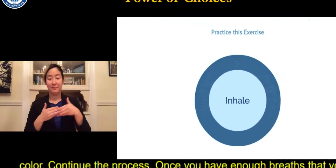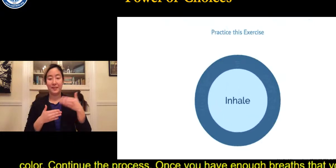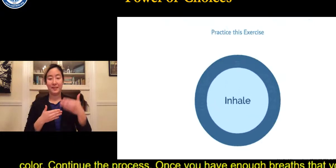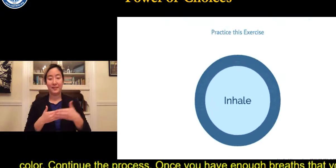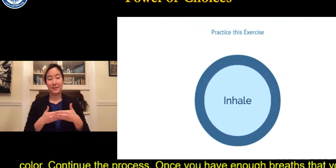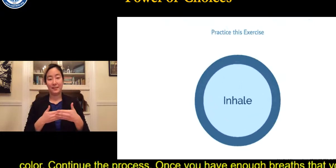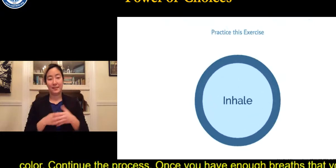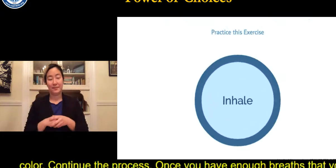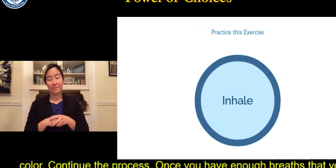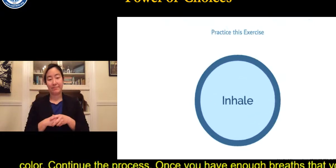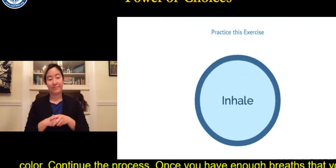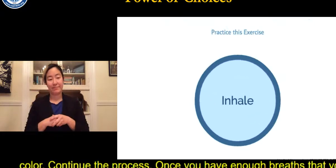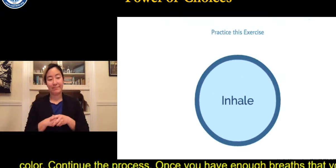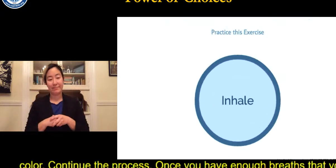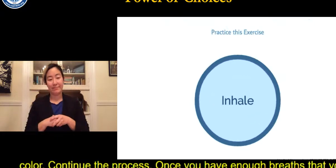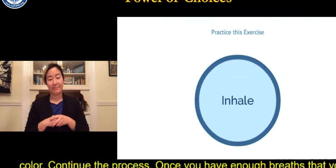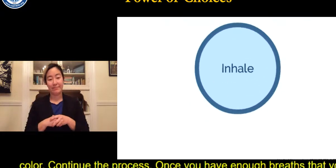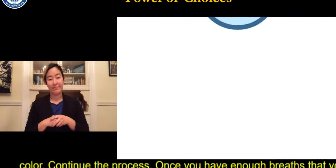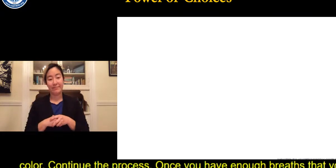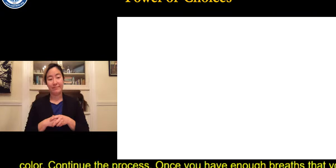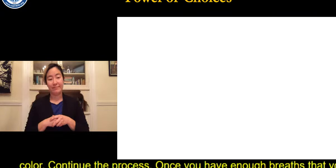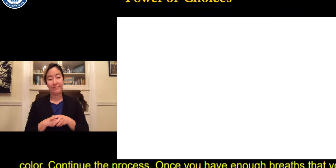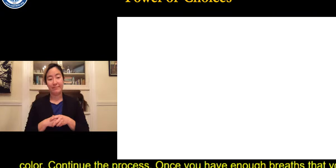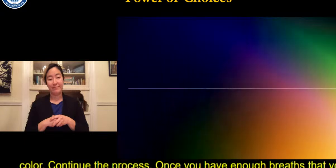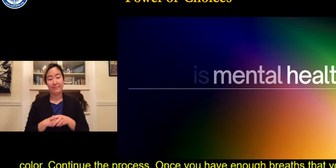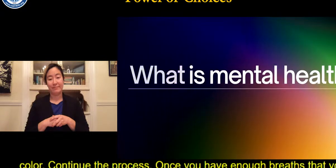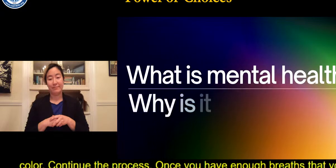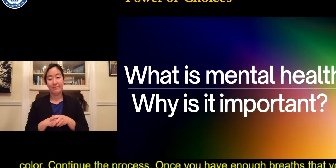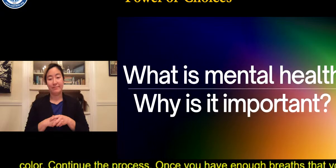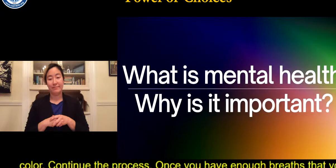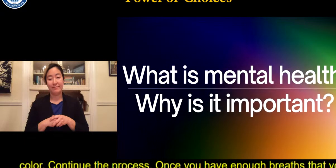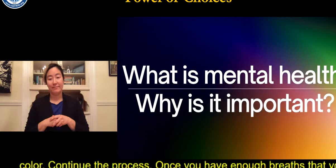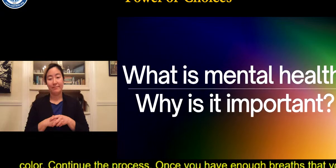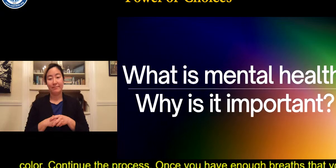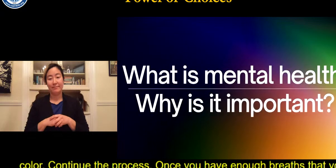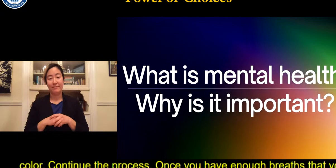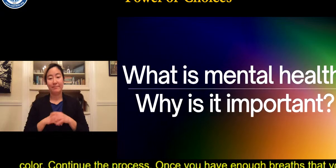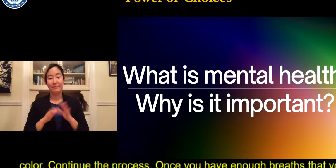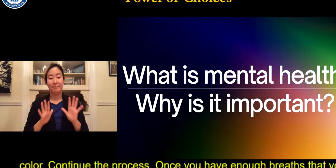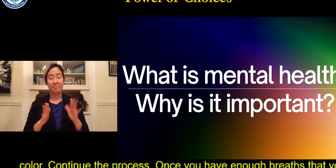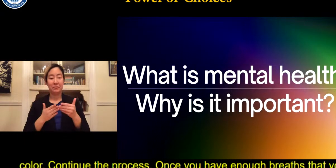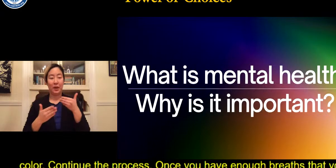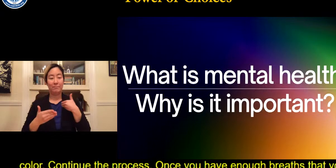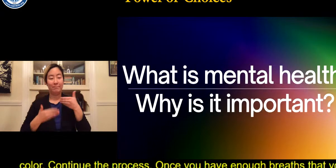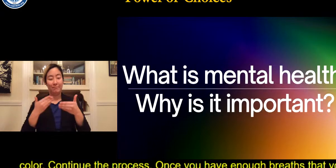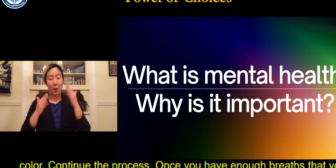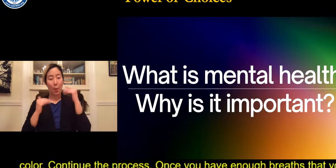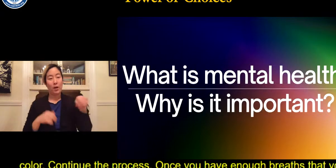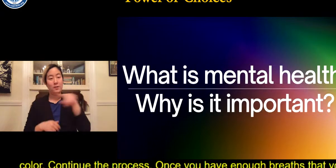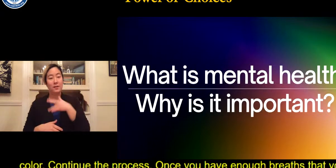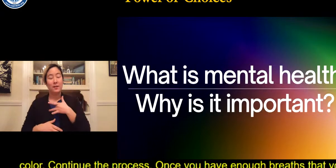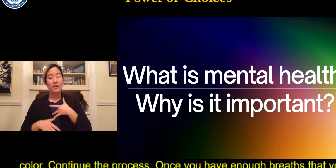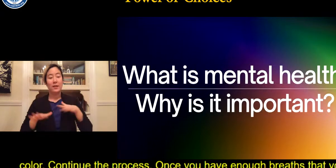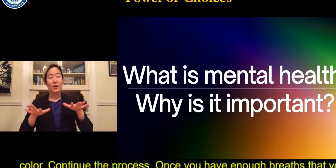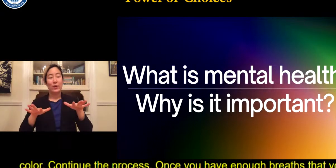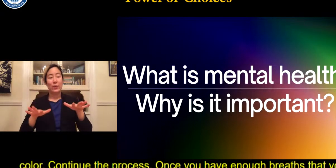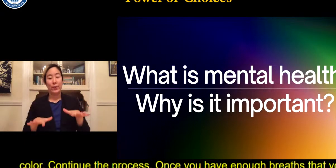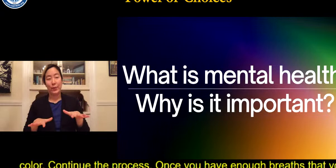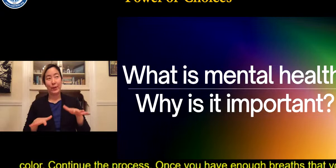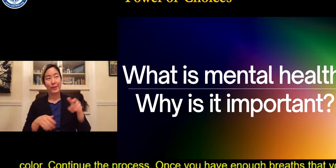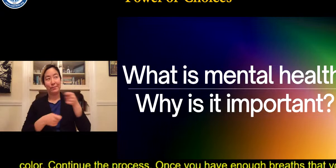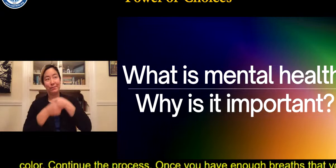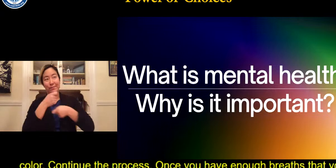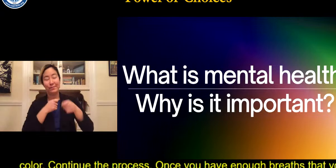color, representing the positive emotion. Very well. Next slide, please.